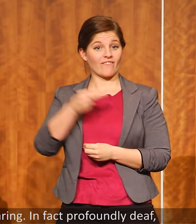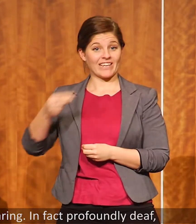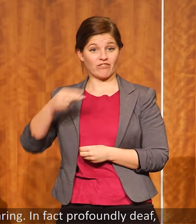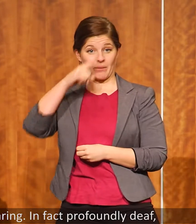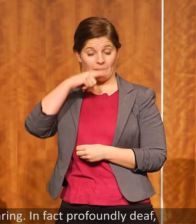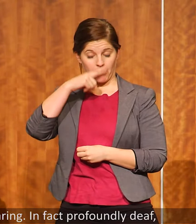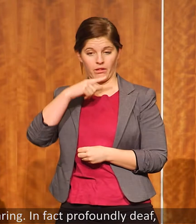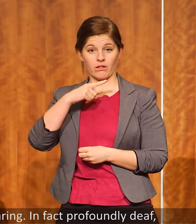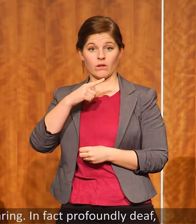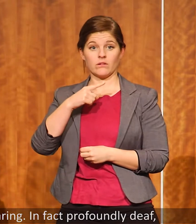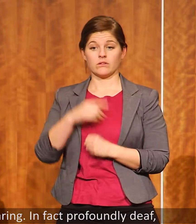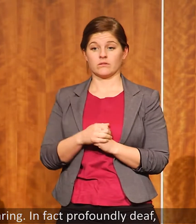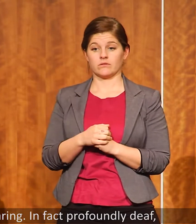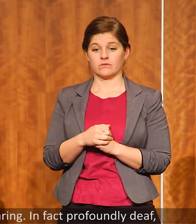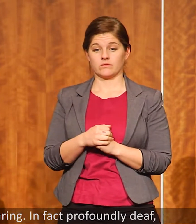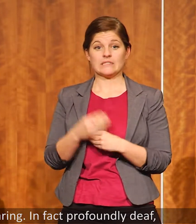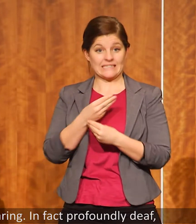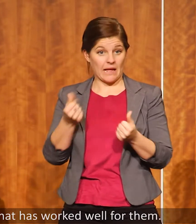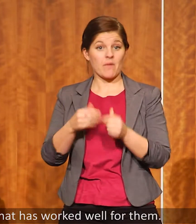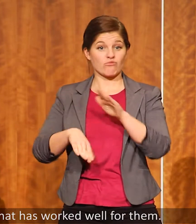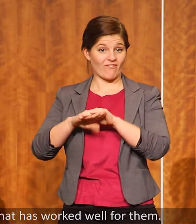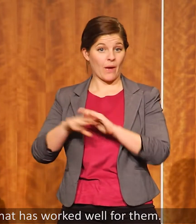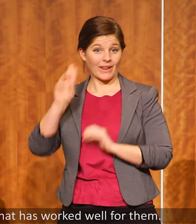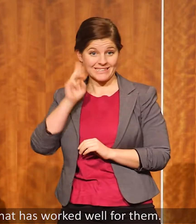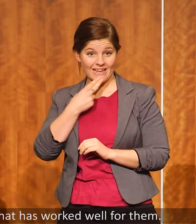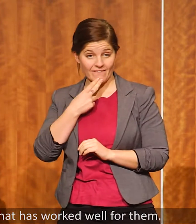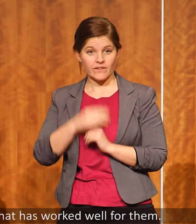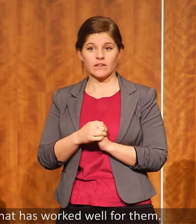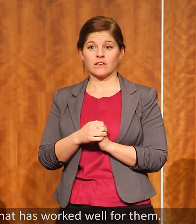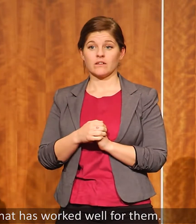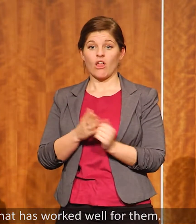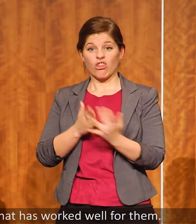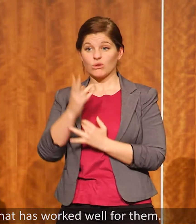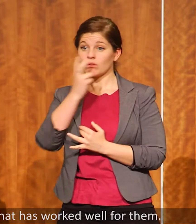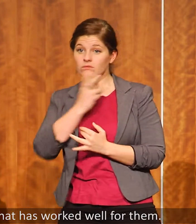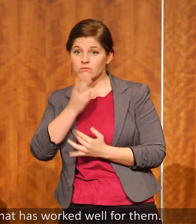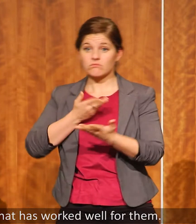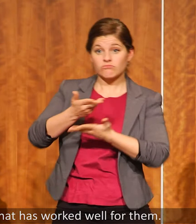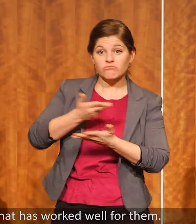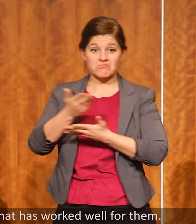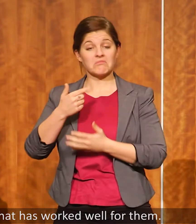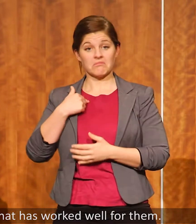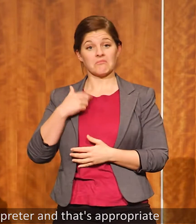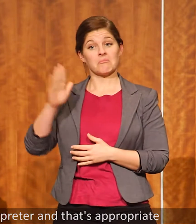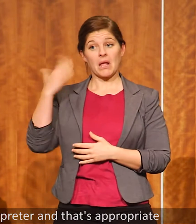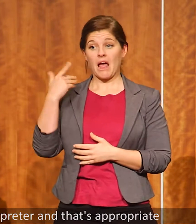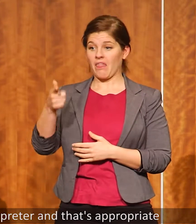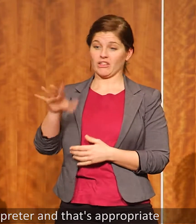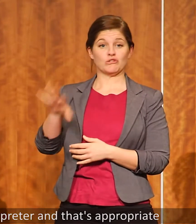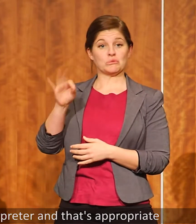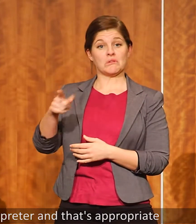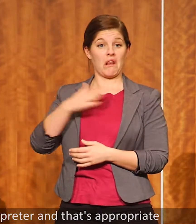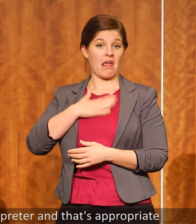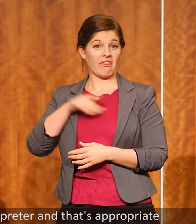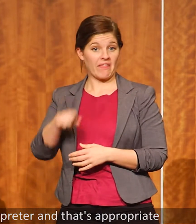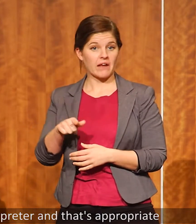in fact profoundly deaf, who've used lip reading, and that has worked well for them. But for others,